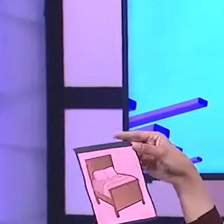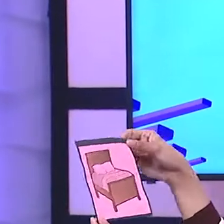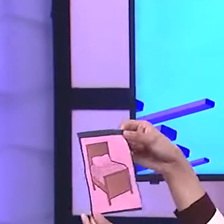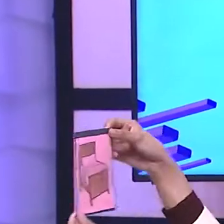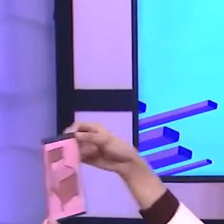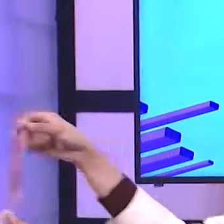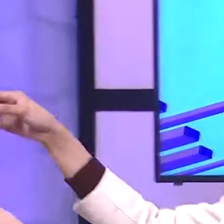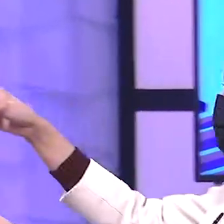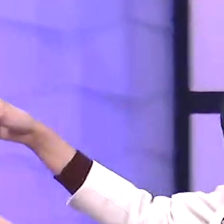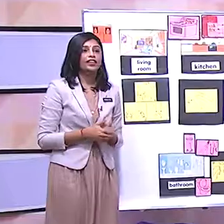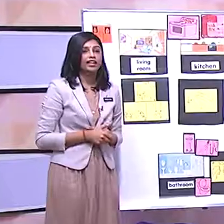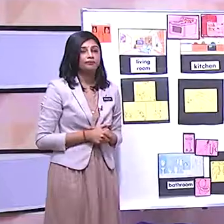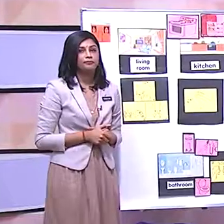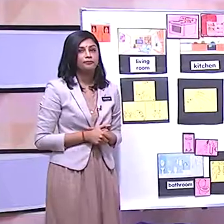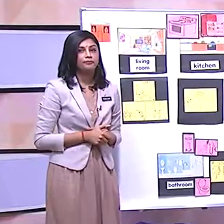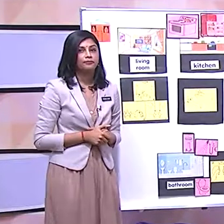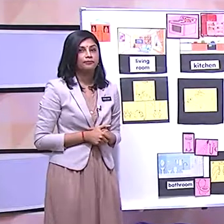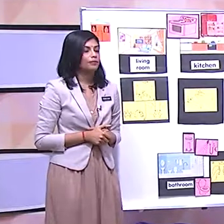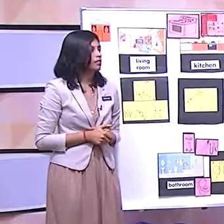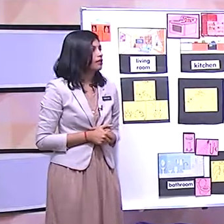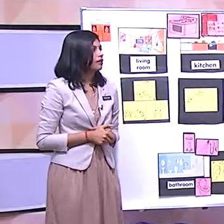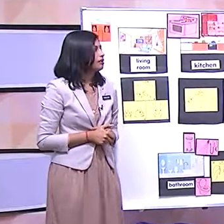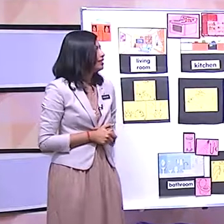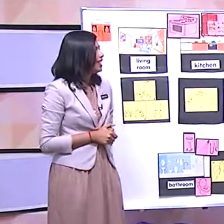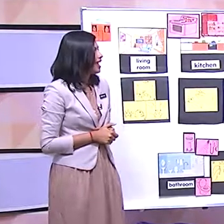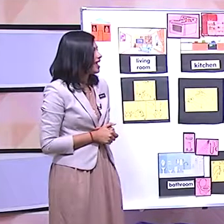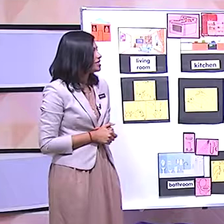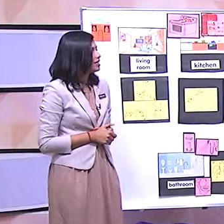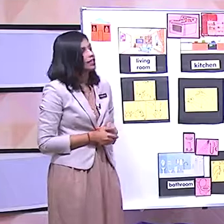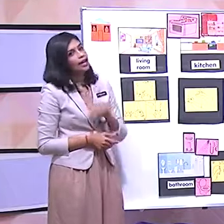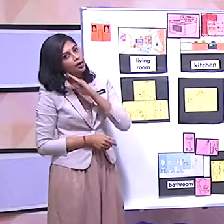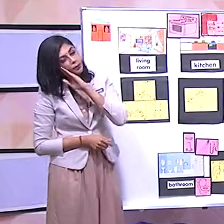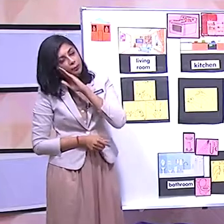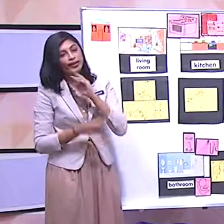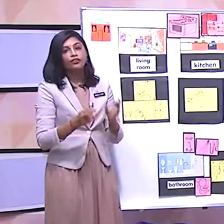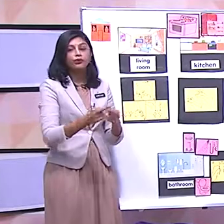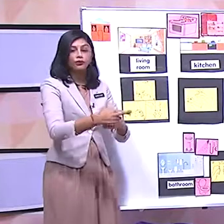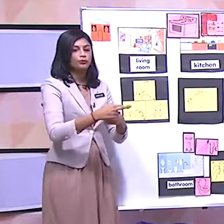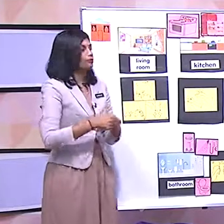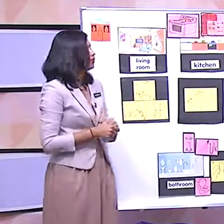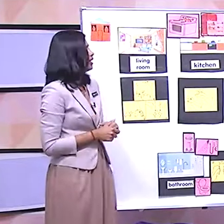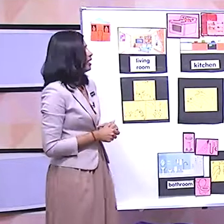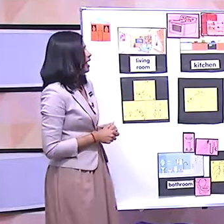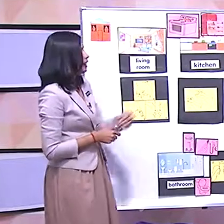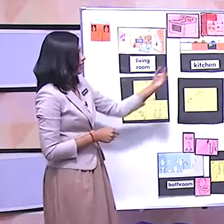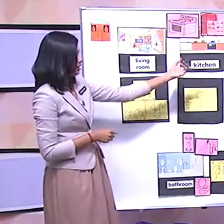Okay, where you can find them? Oh, in the bedroom. Yes, in the bedroom. Mm-hmm. And that